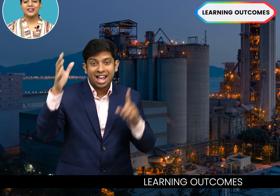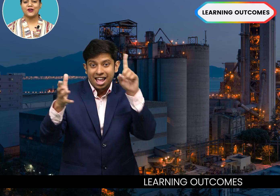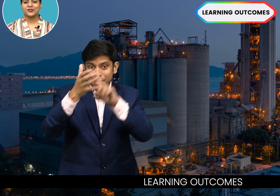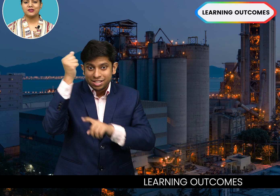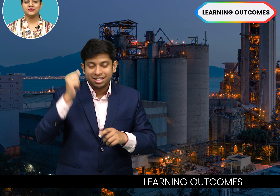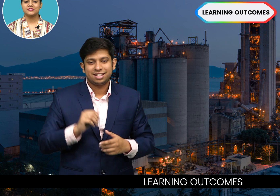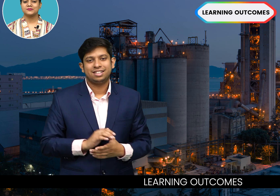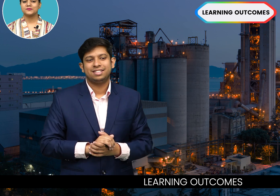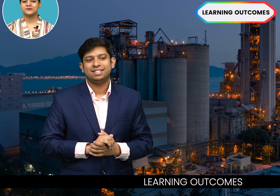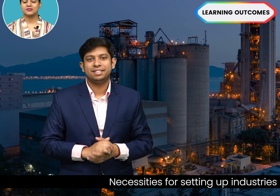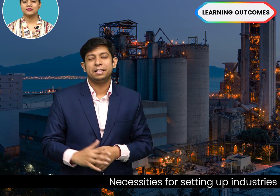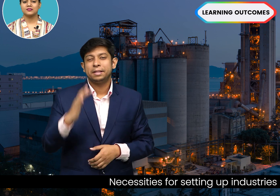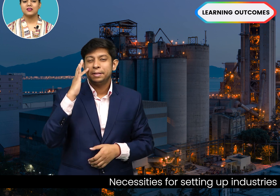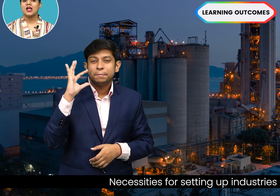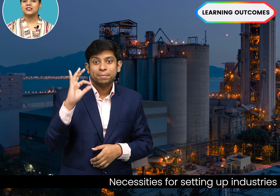Learning outcomes.